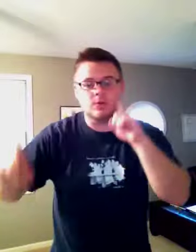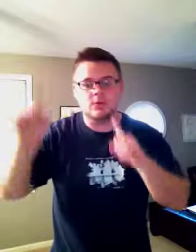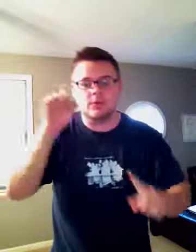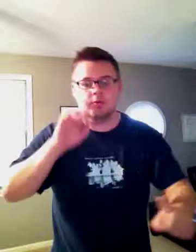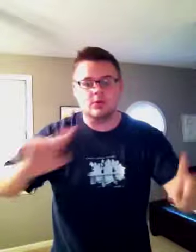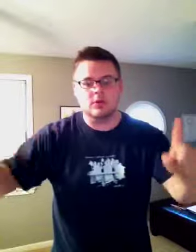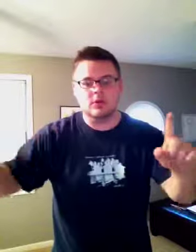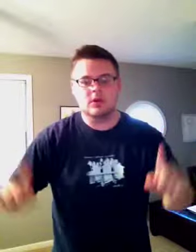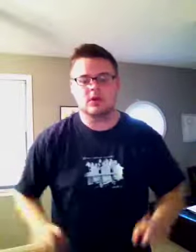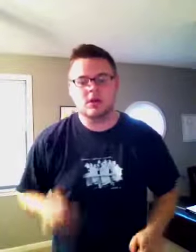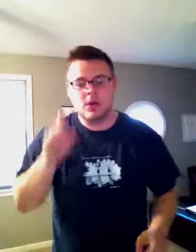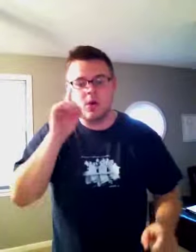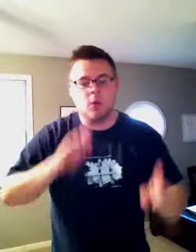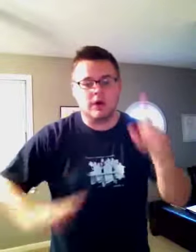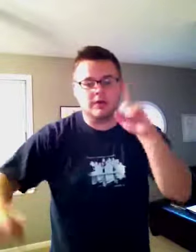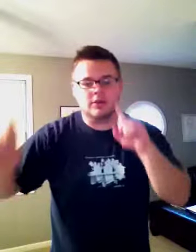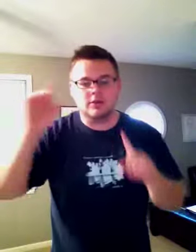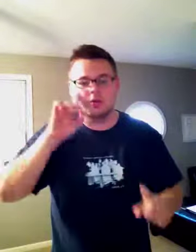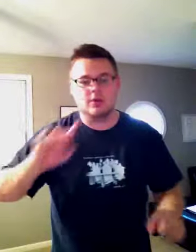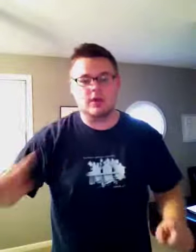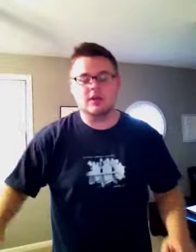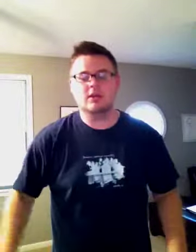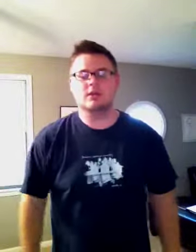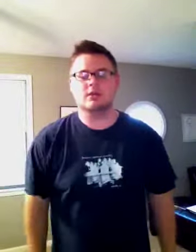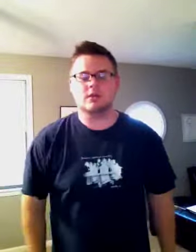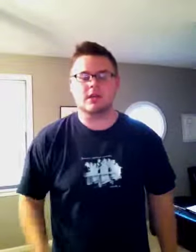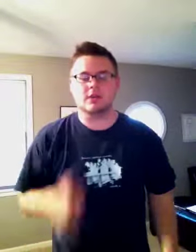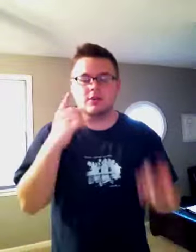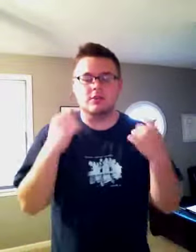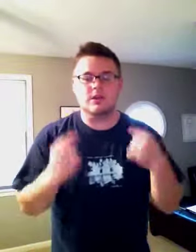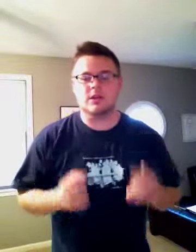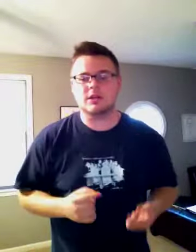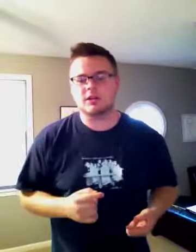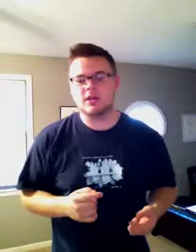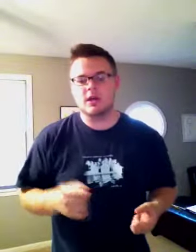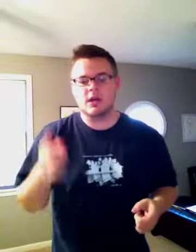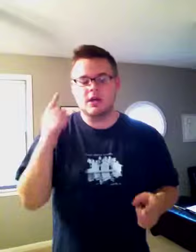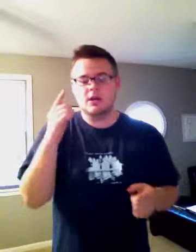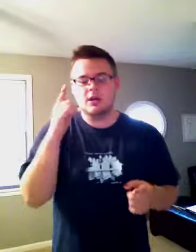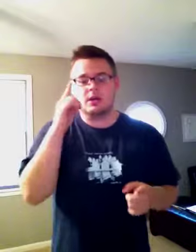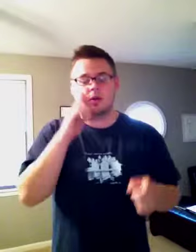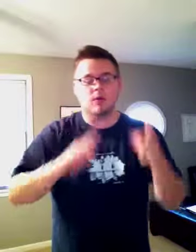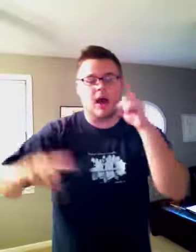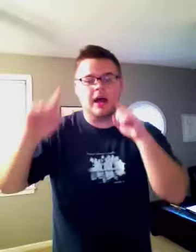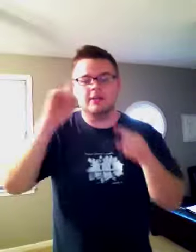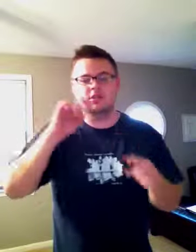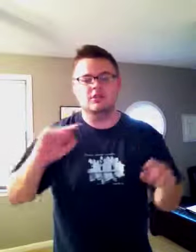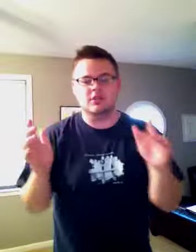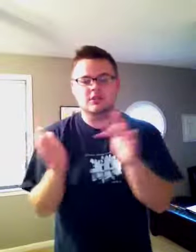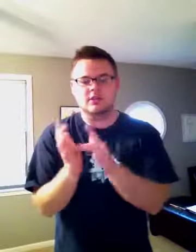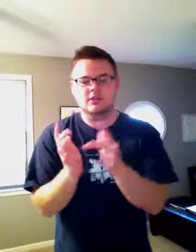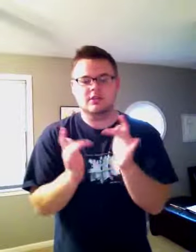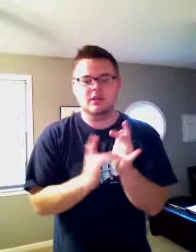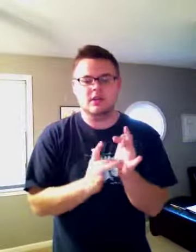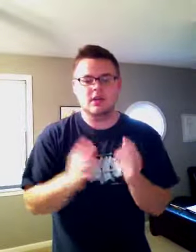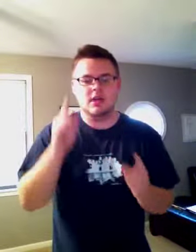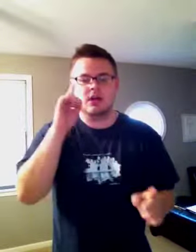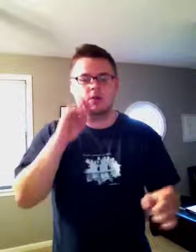do. 1, 2, 3. Like tears falling. Then cry to Jesus.